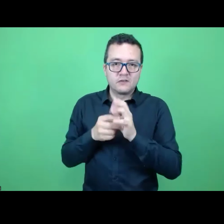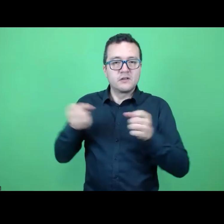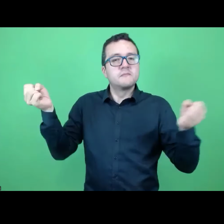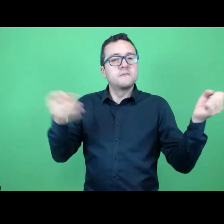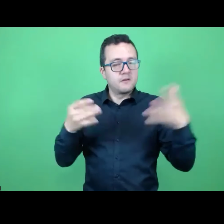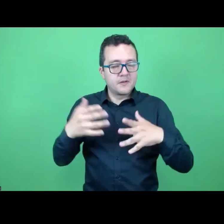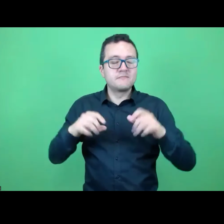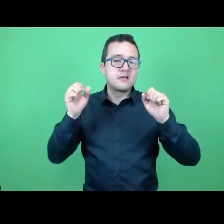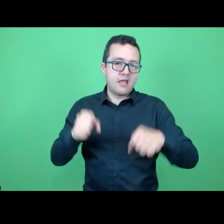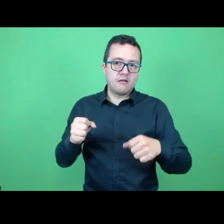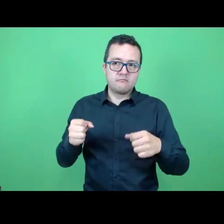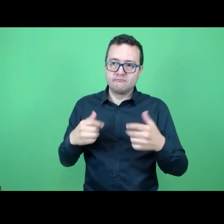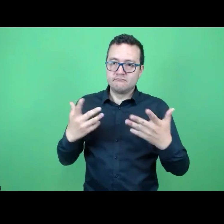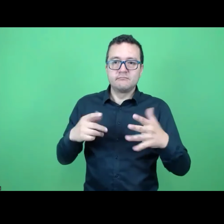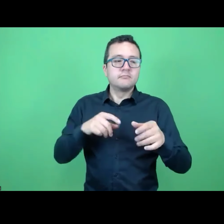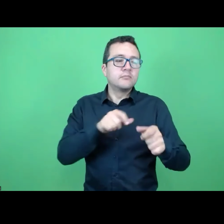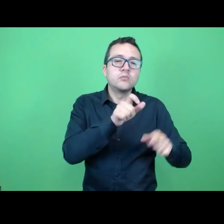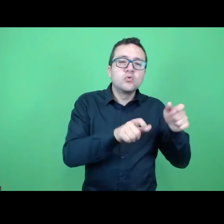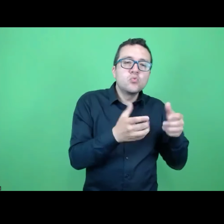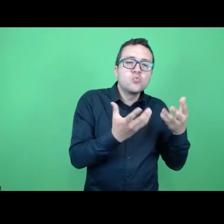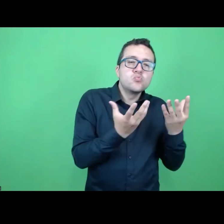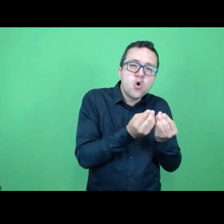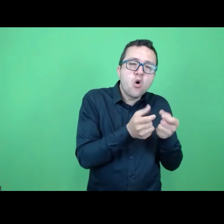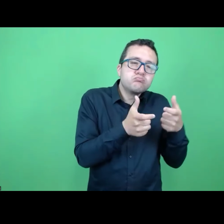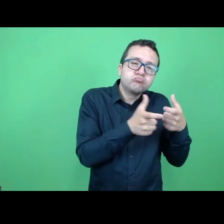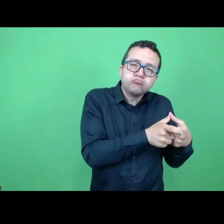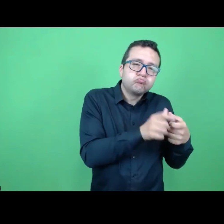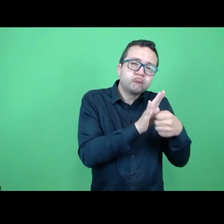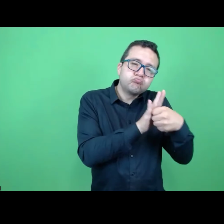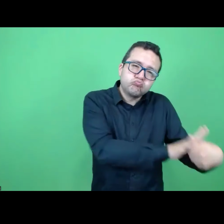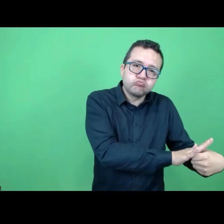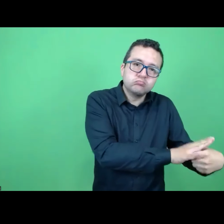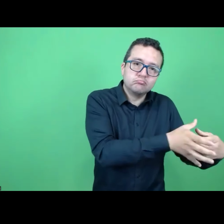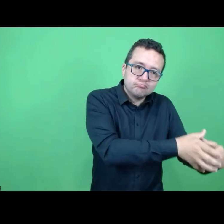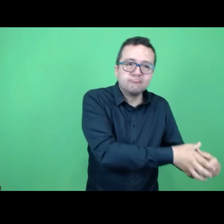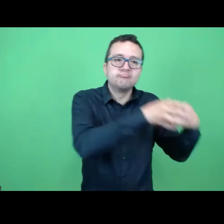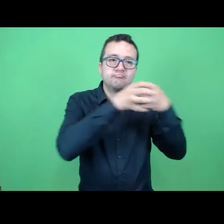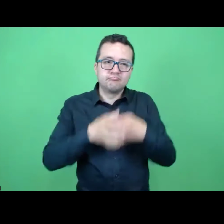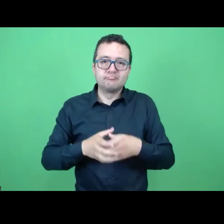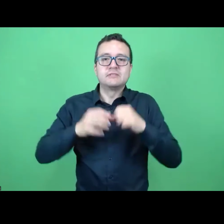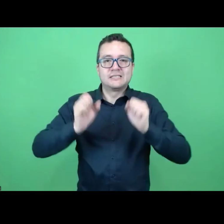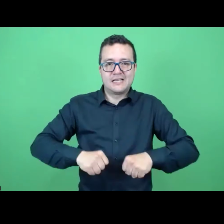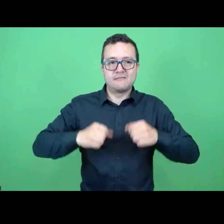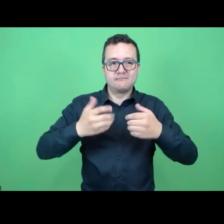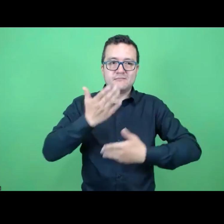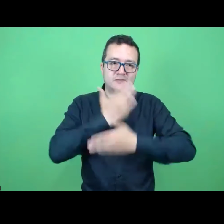marginalized groups occupy more space within the larger disability movement.